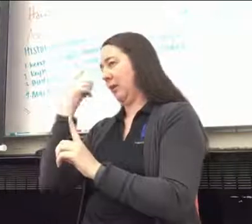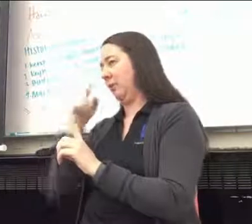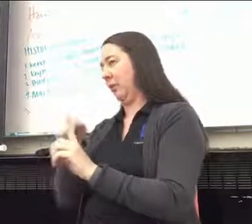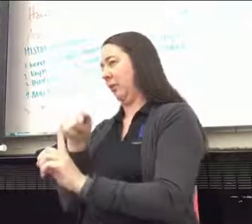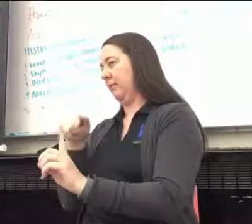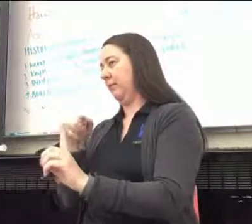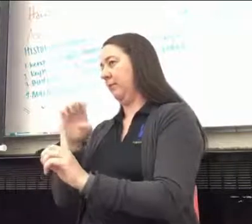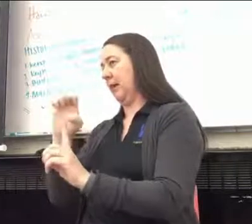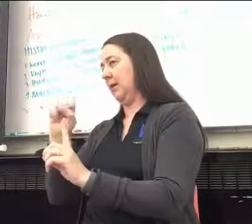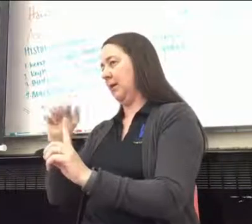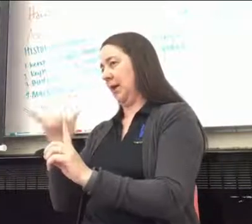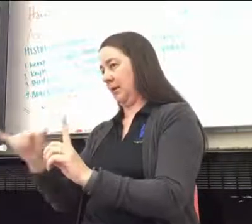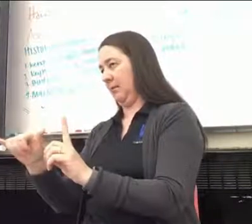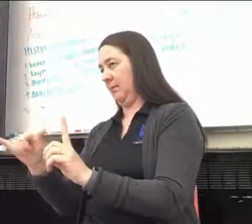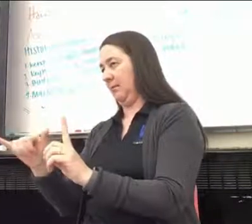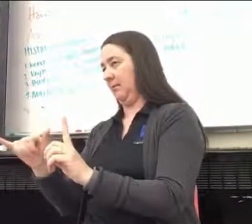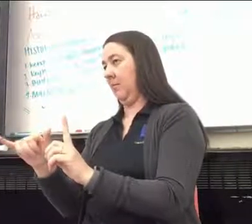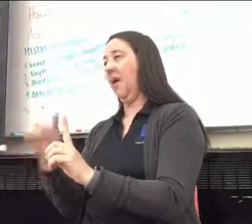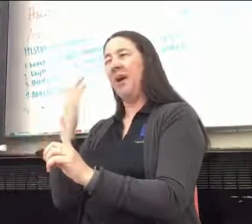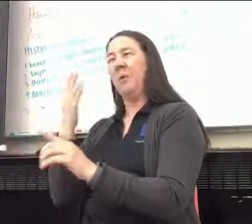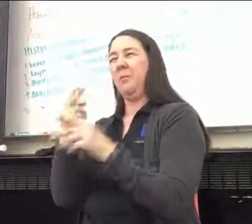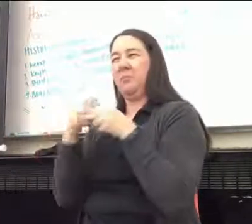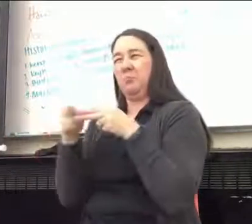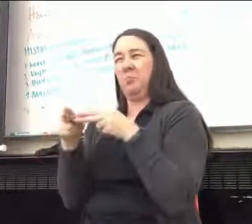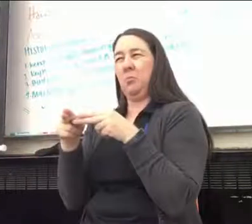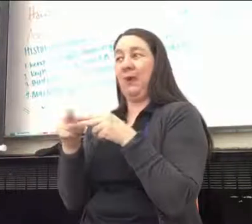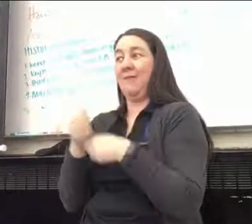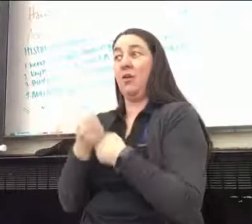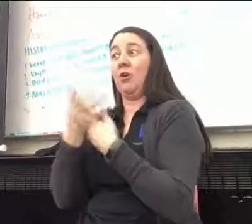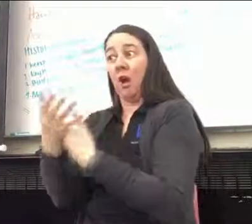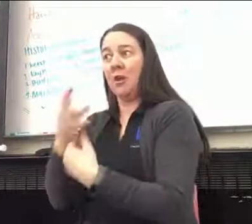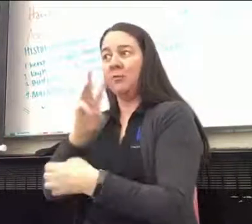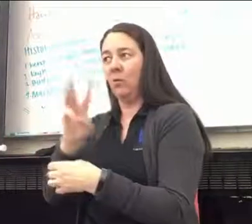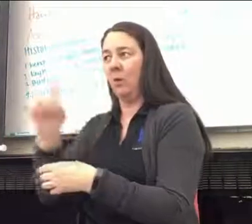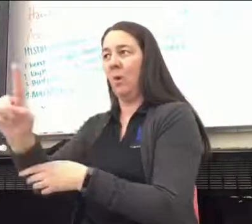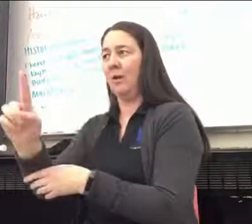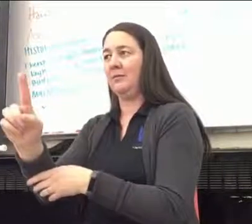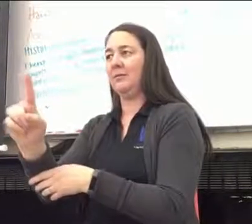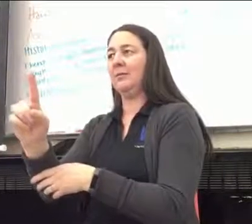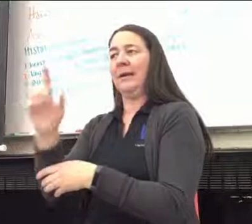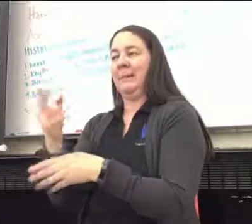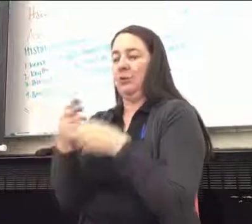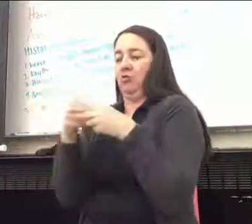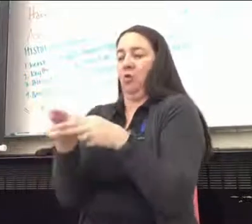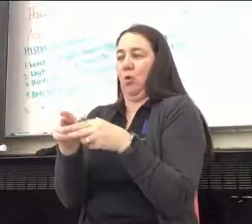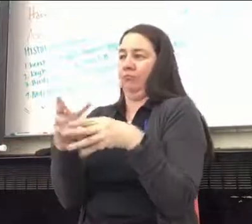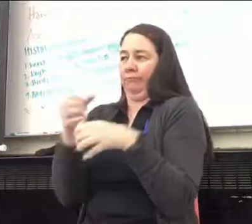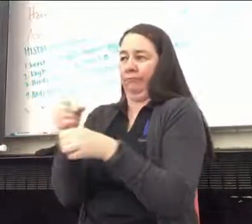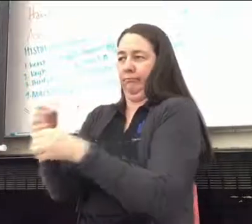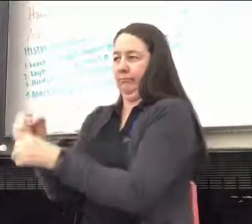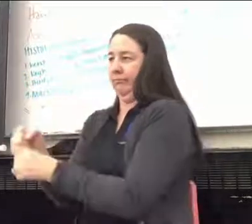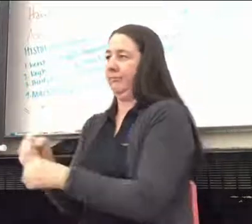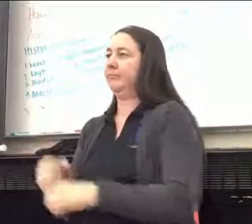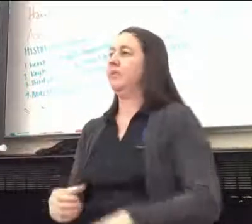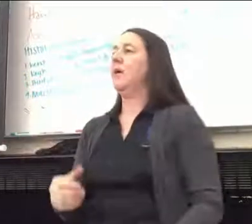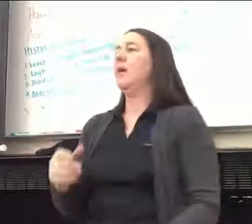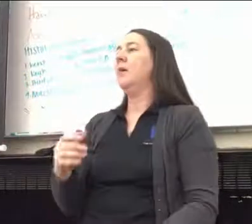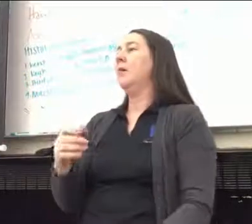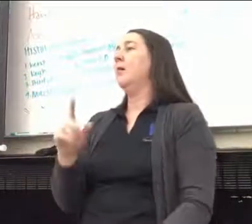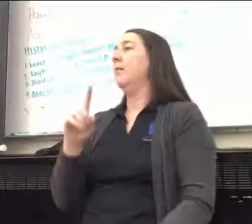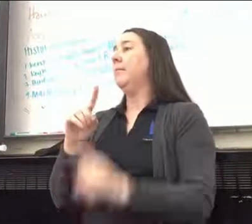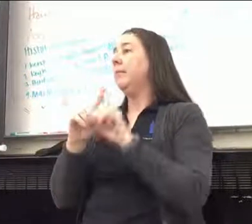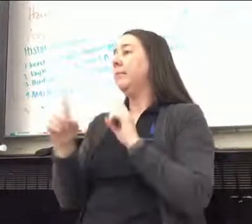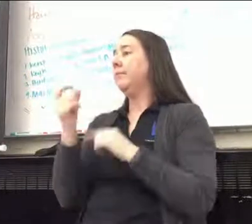go over the causes of World War I. A lot of this is world stuff, which is why we're not going to emphasize it very much. But what I would do is I